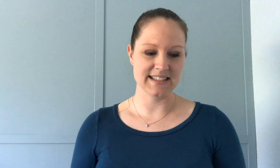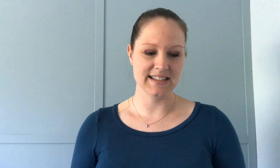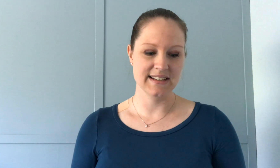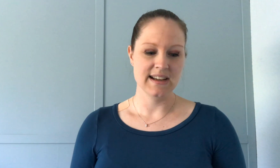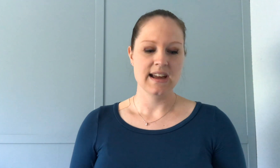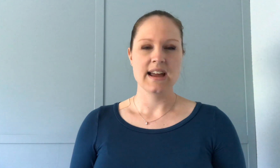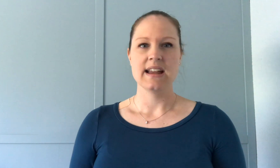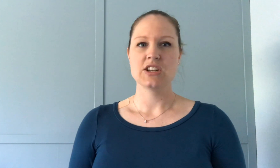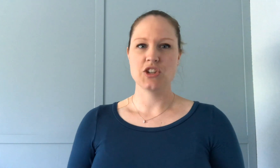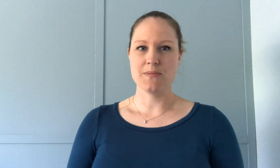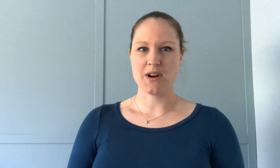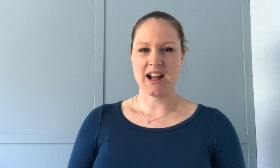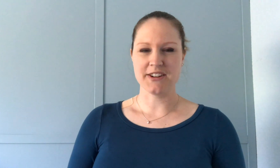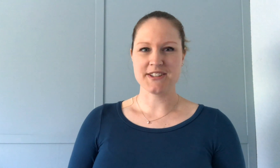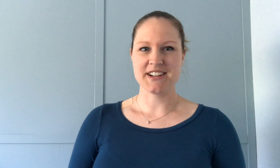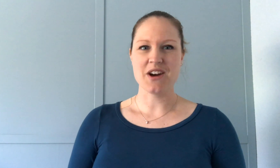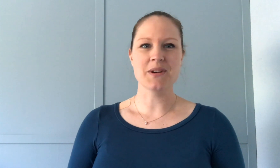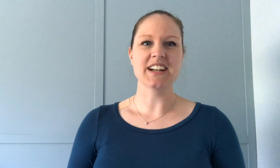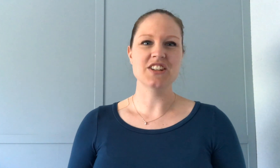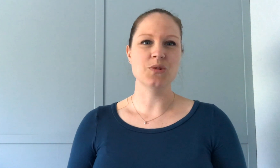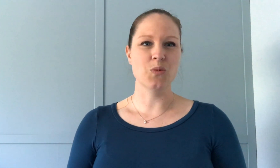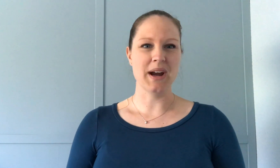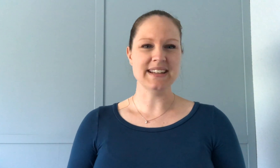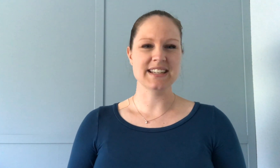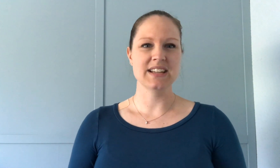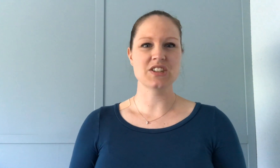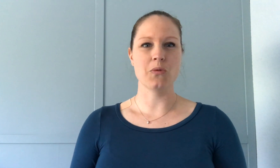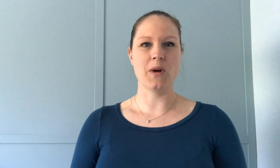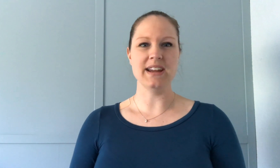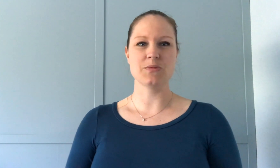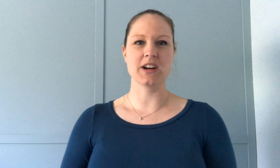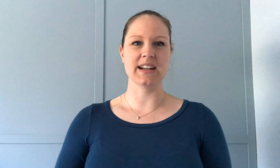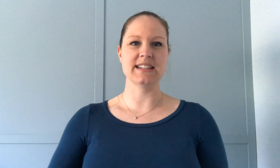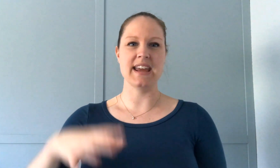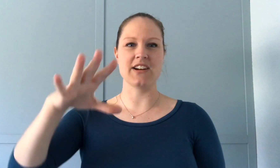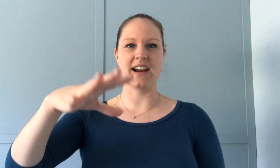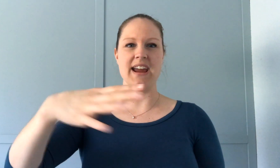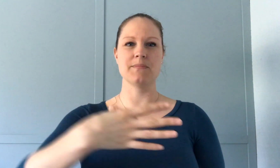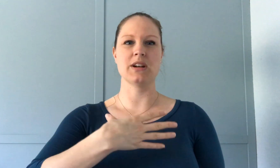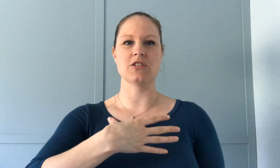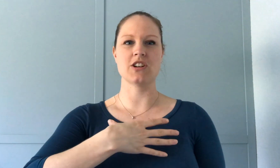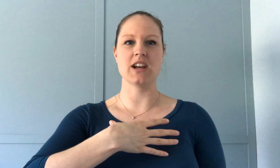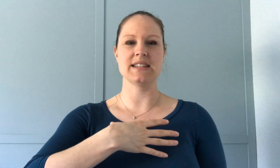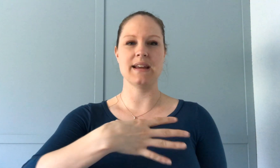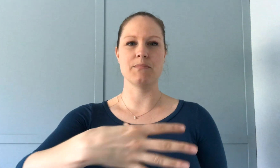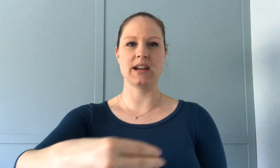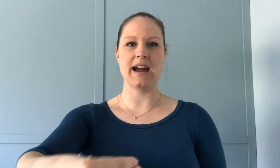Excellent. Two more colors to go. We're going to do white. So white, we're going to take our hand, put it to our chest, and bring it out